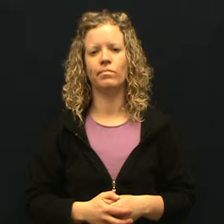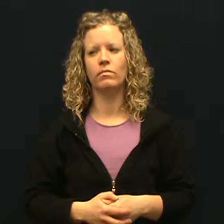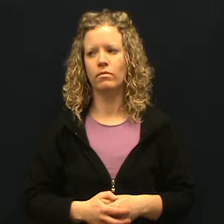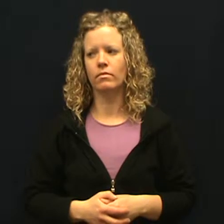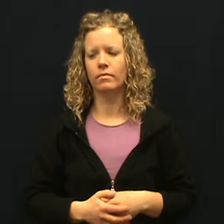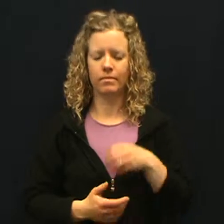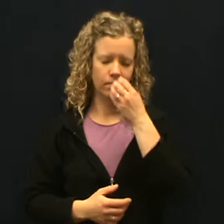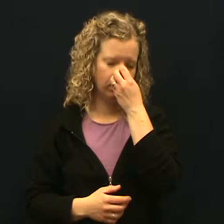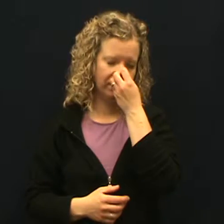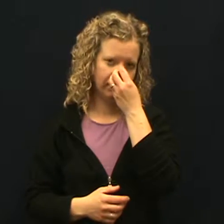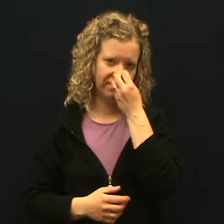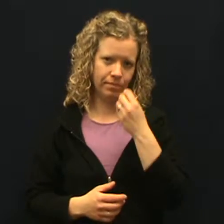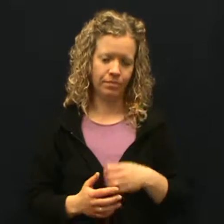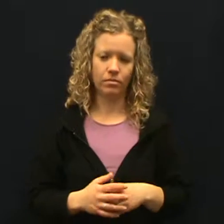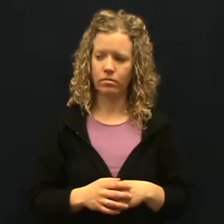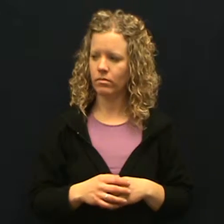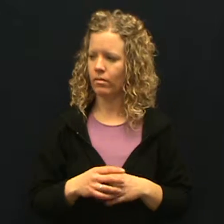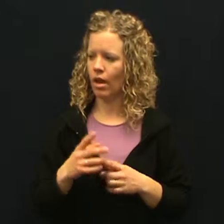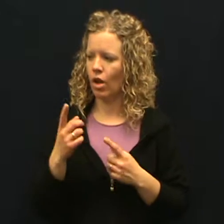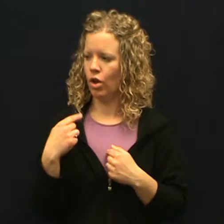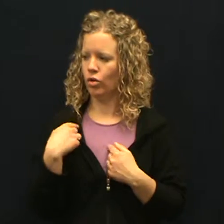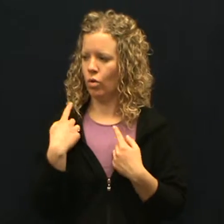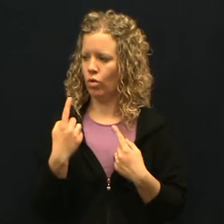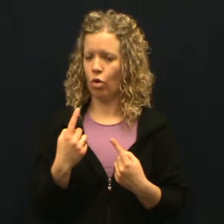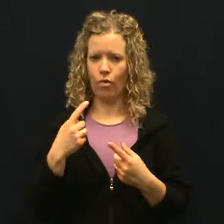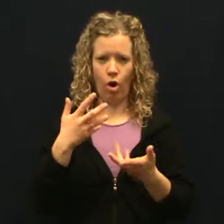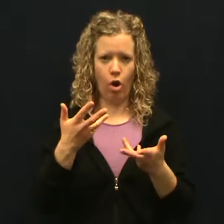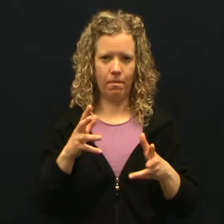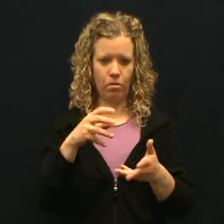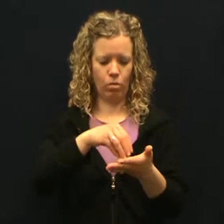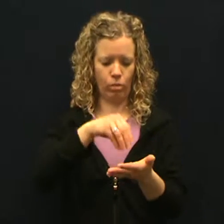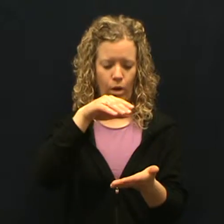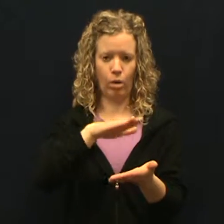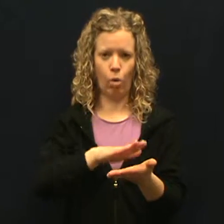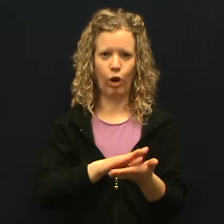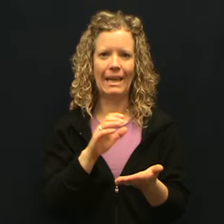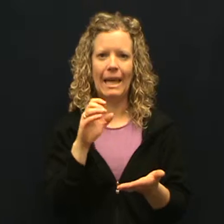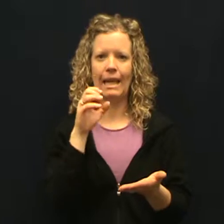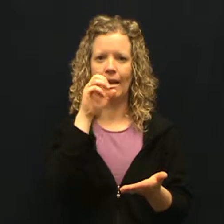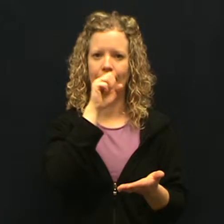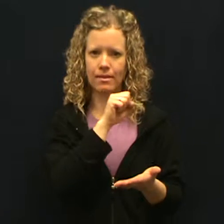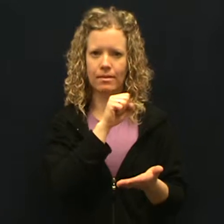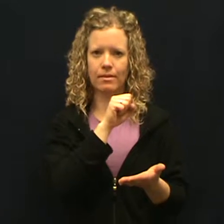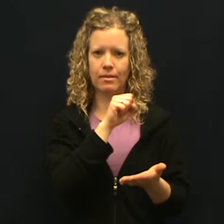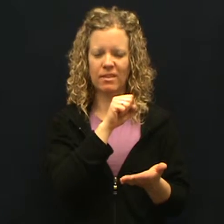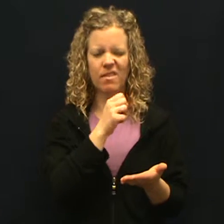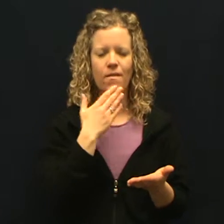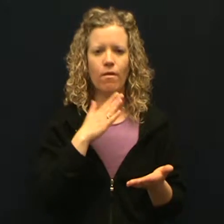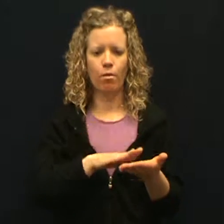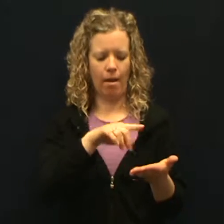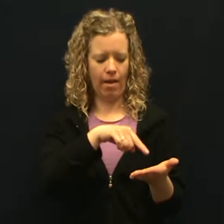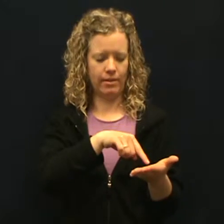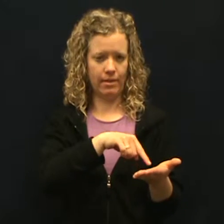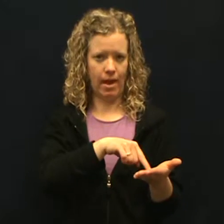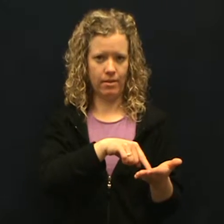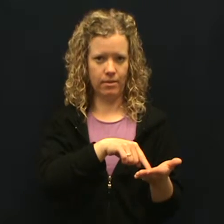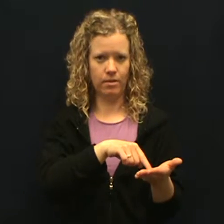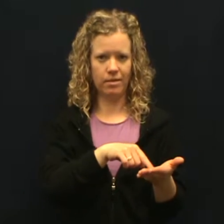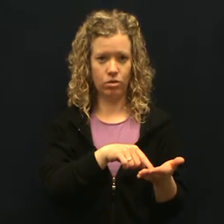So what we've done is we've already recorded our estimate of bad debts. So the first step in